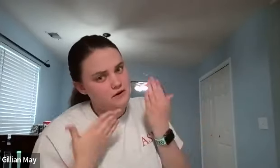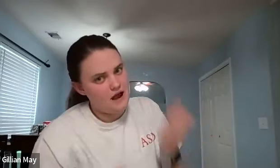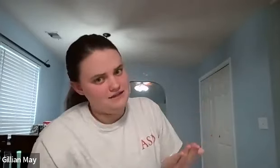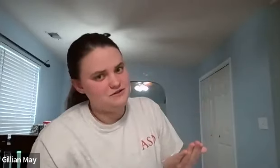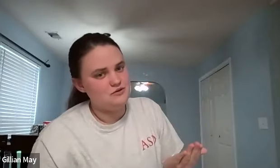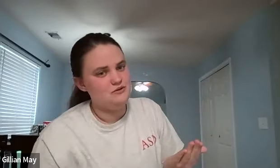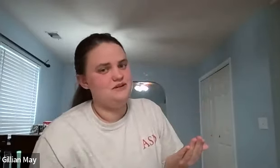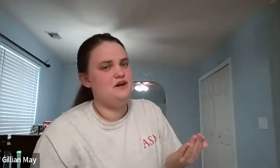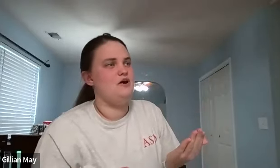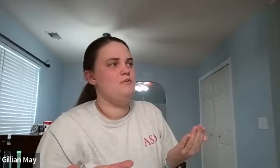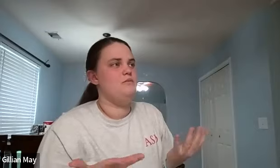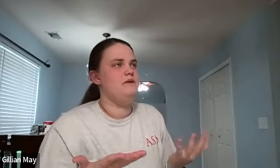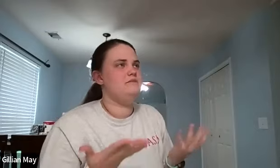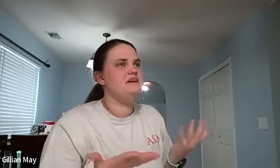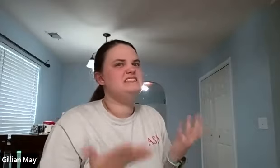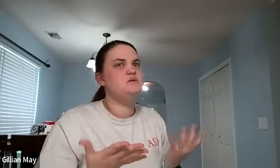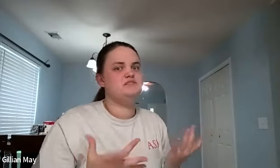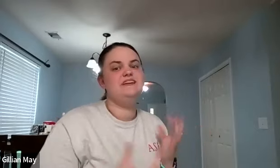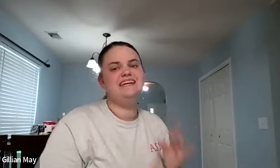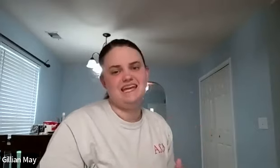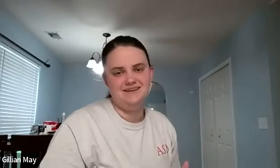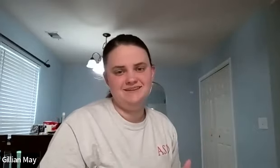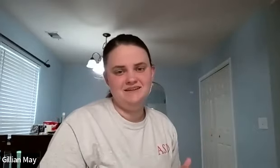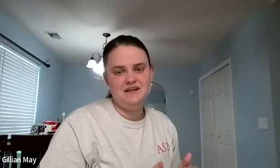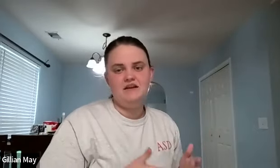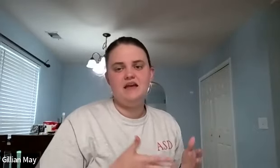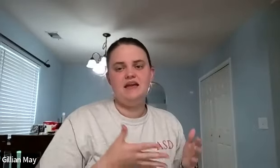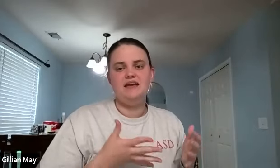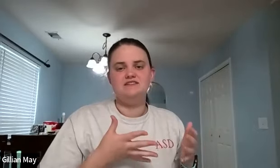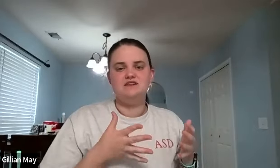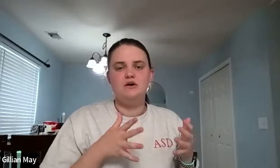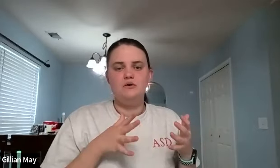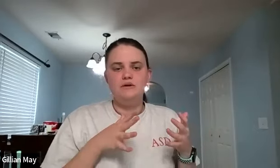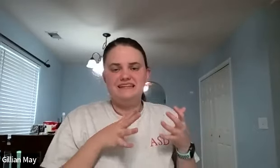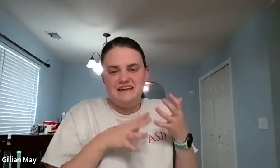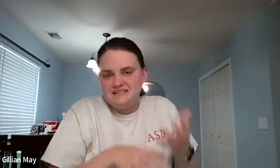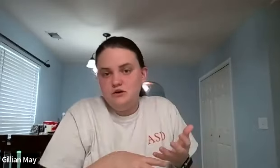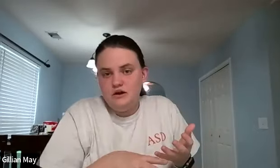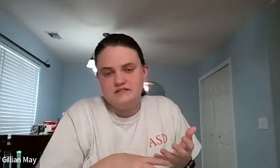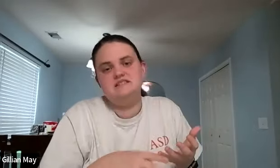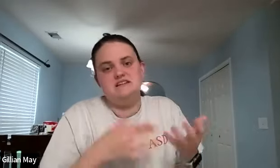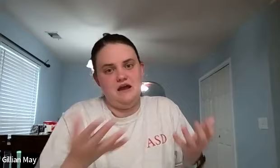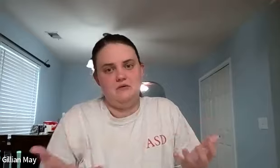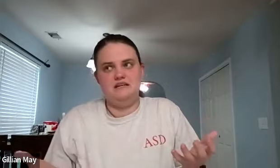in high school, the biggest thing was fitting in. And so, and that still goes into nowadays.